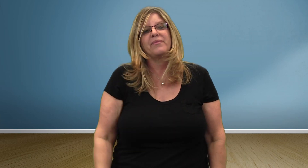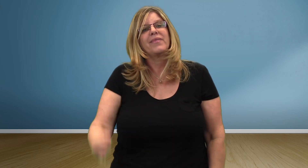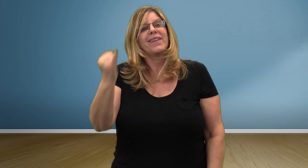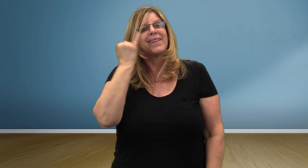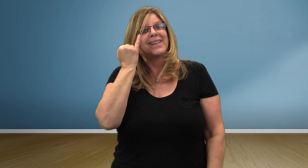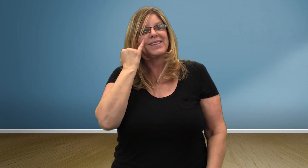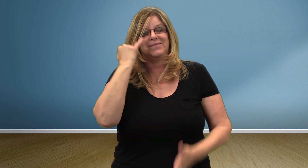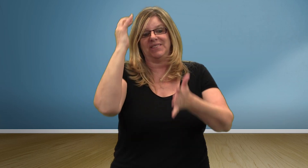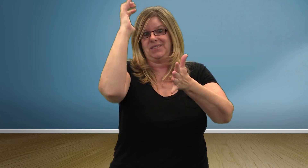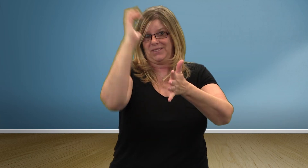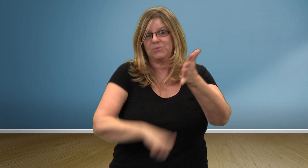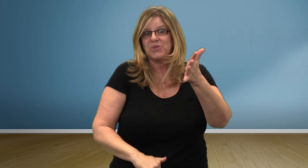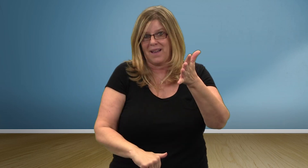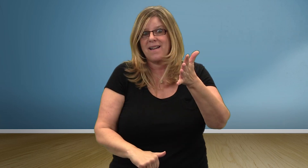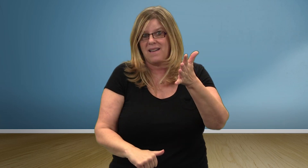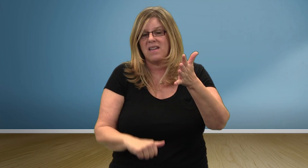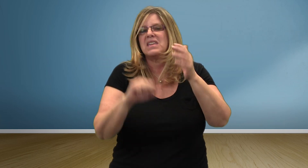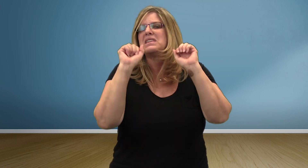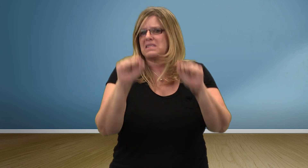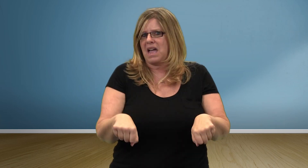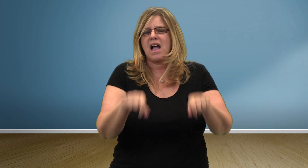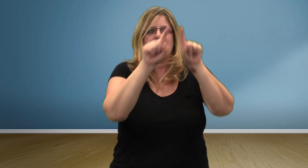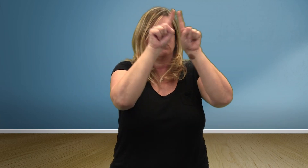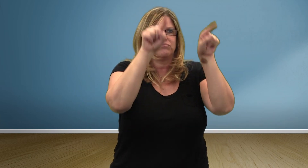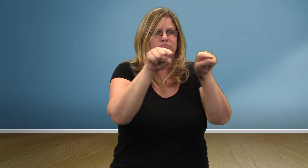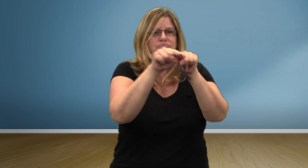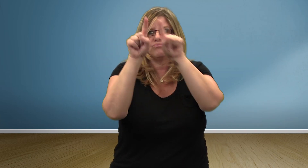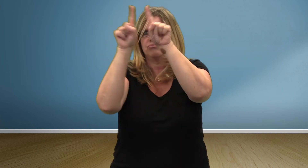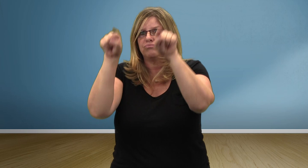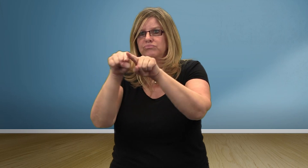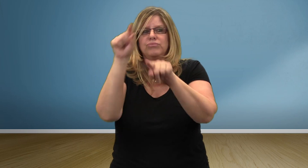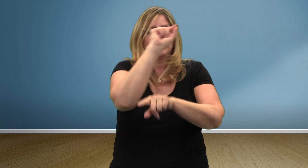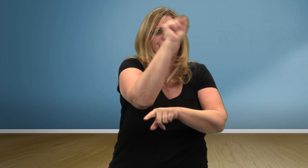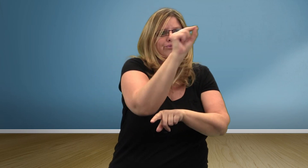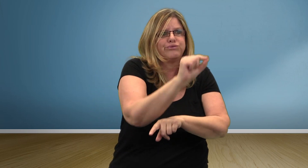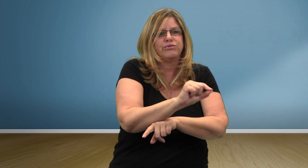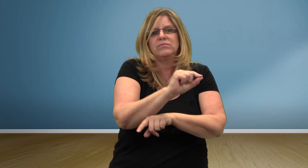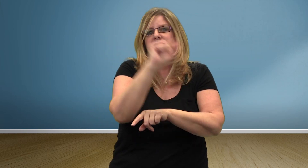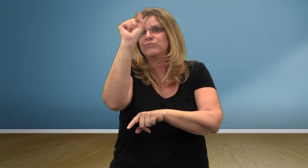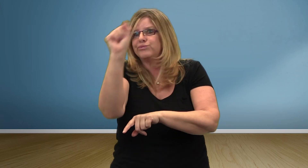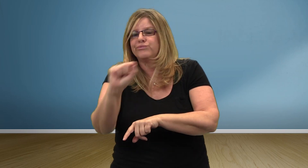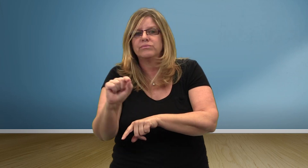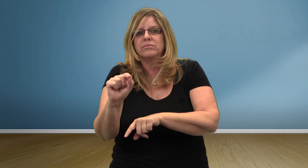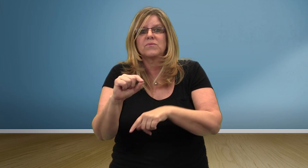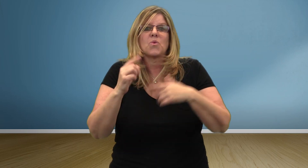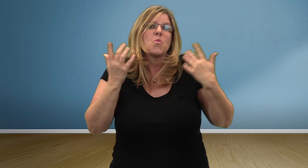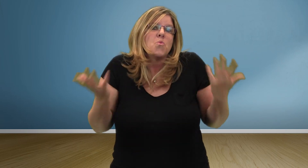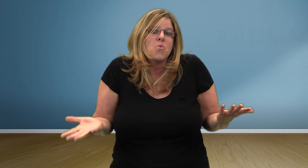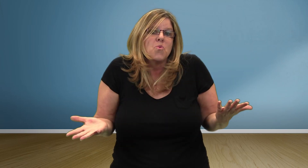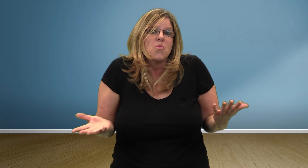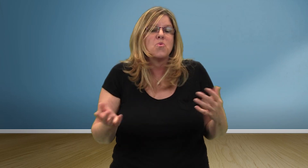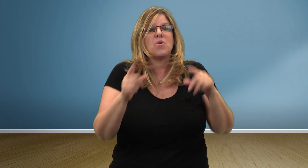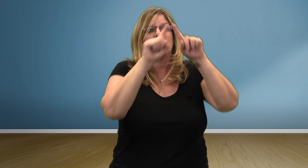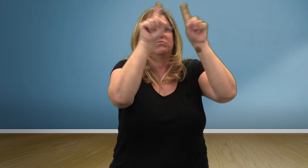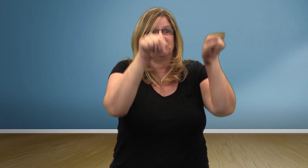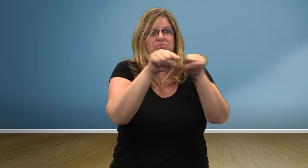to you. For subtraction, you can draw squares and color them in or maybe do